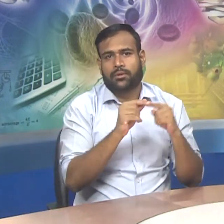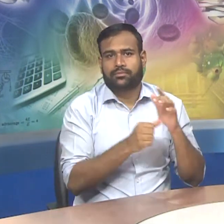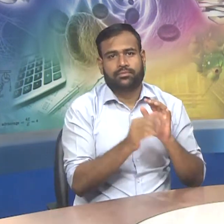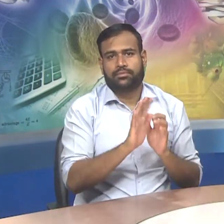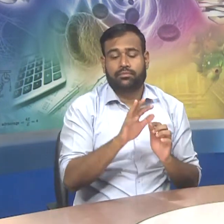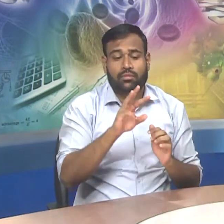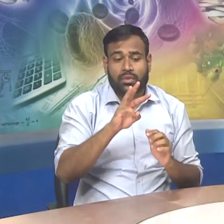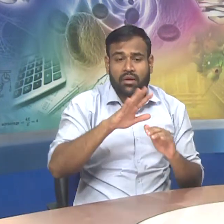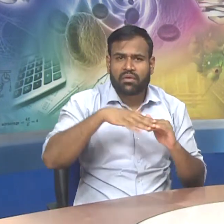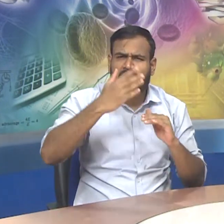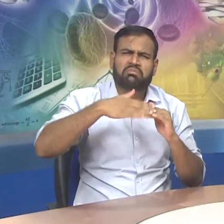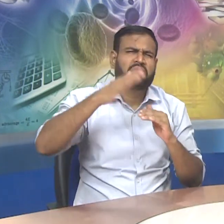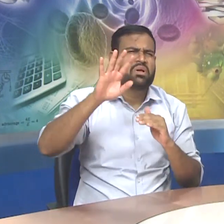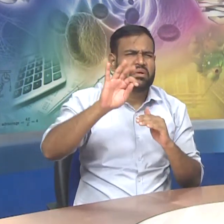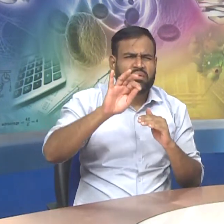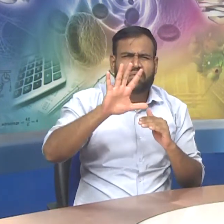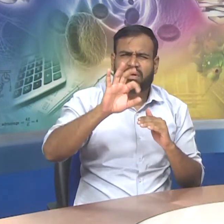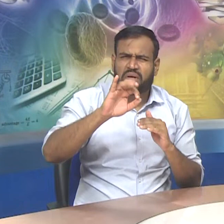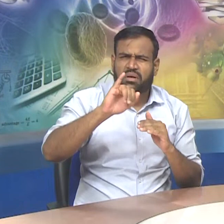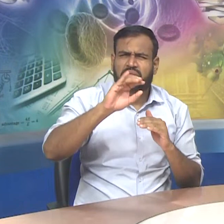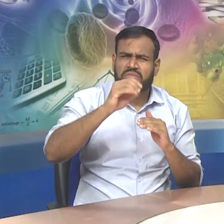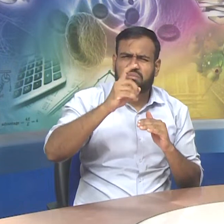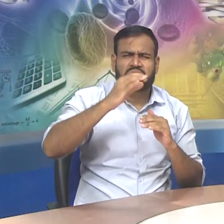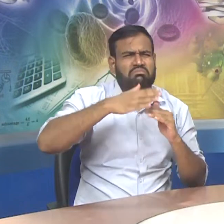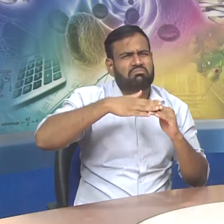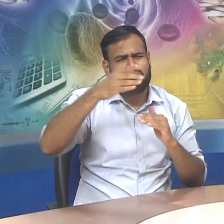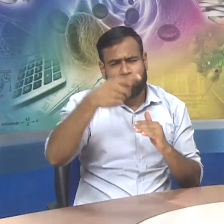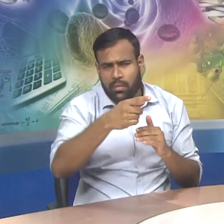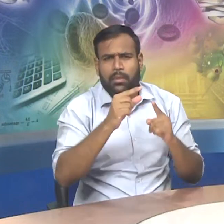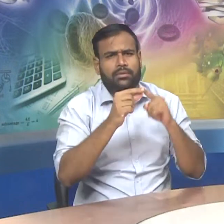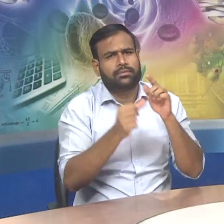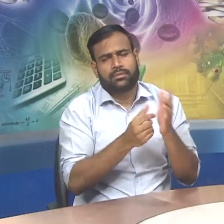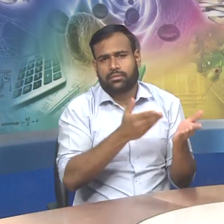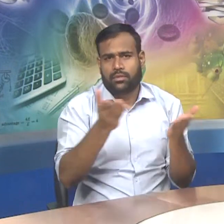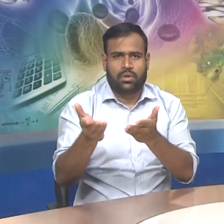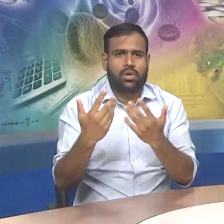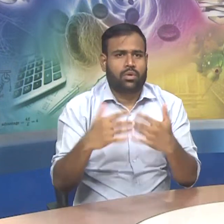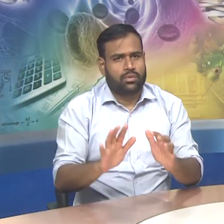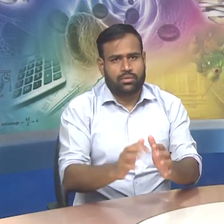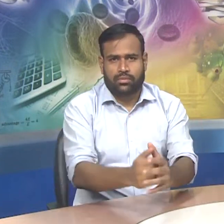the person should have completed the age of 35 years.